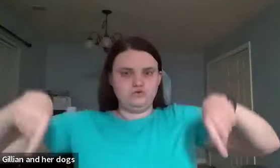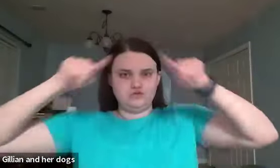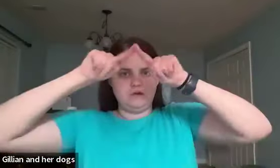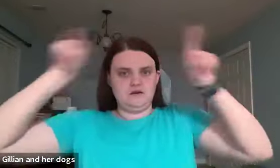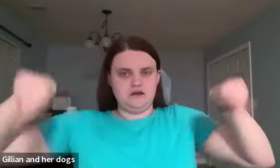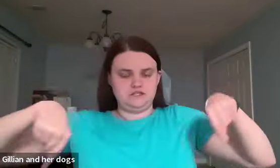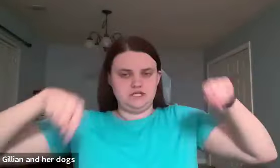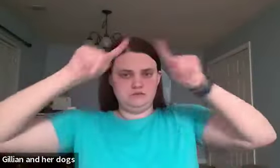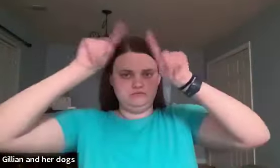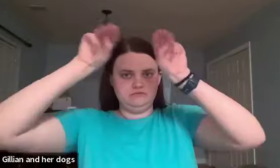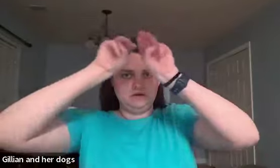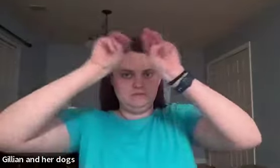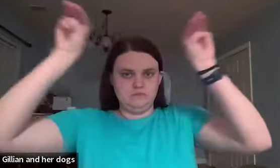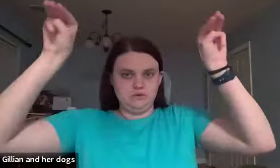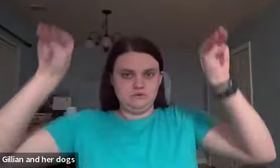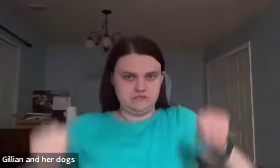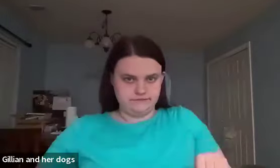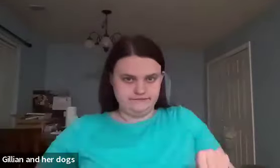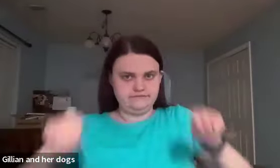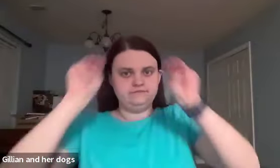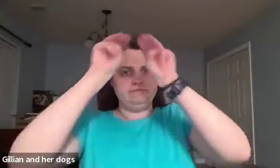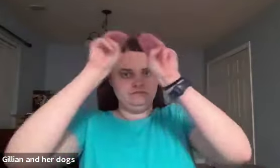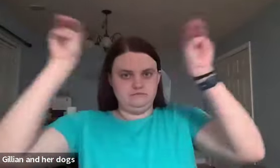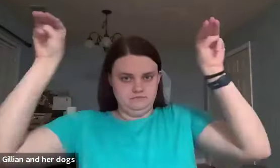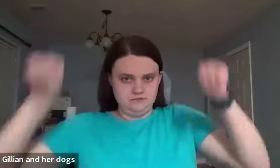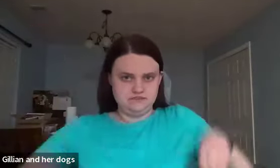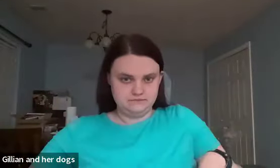whole square kind of shape. Museum, museum.